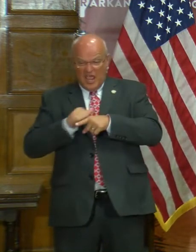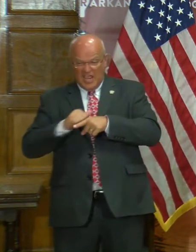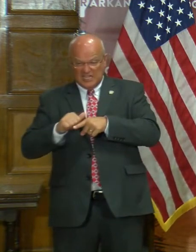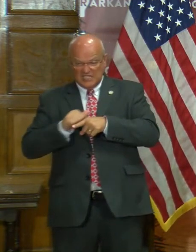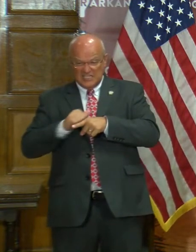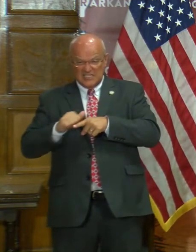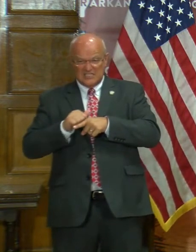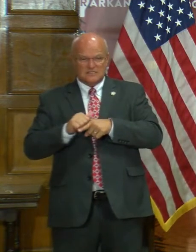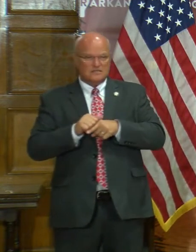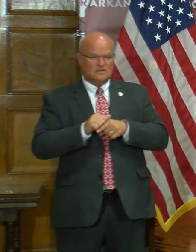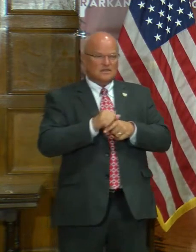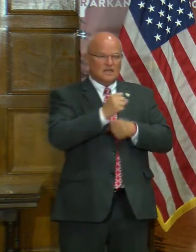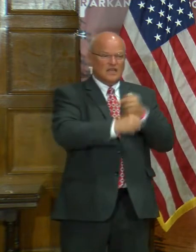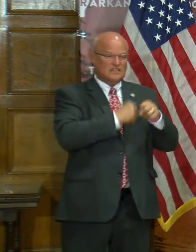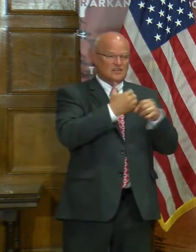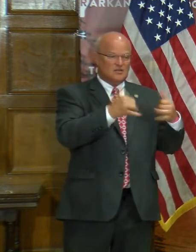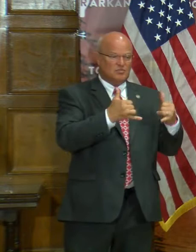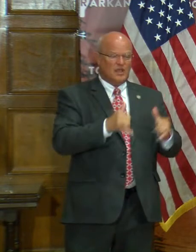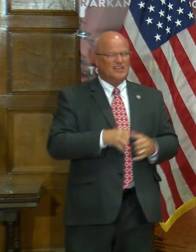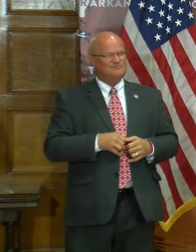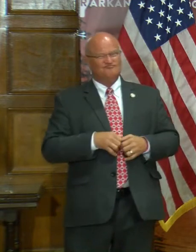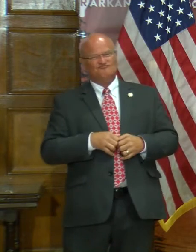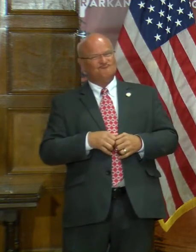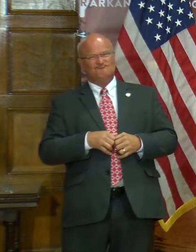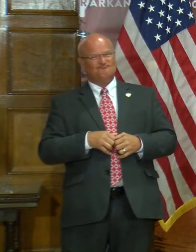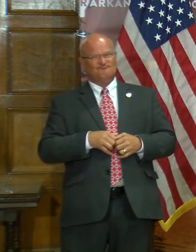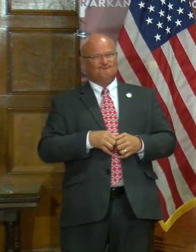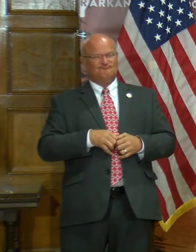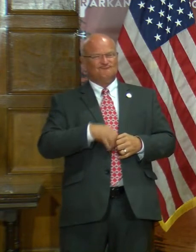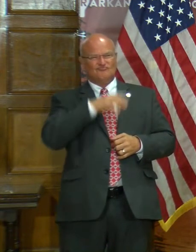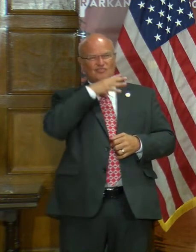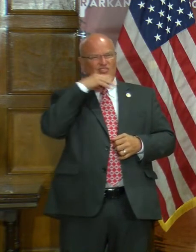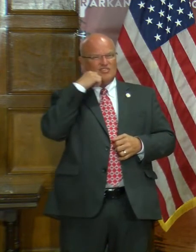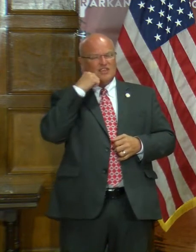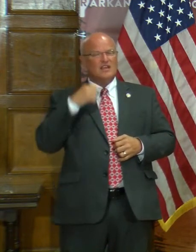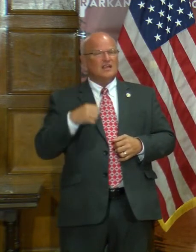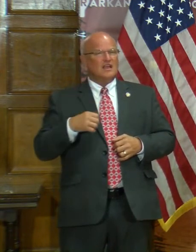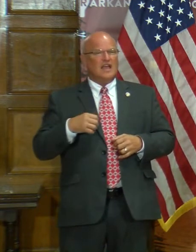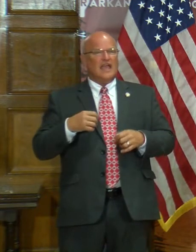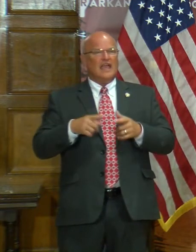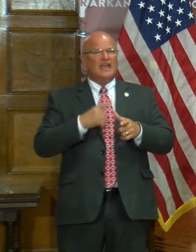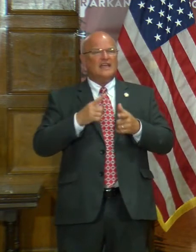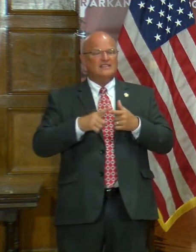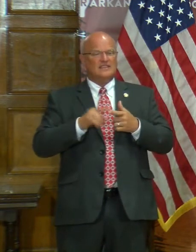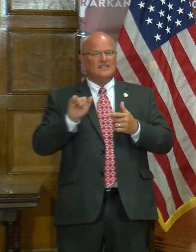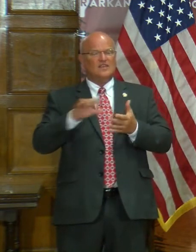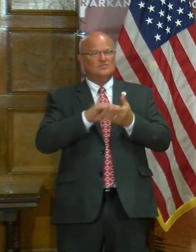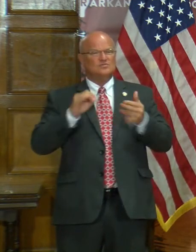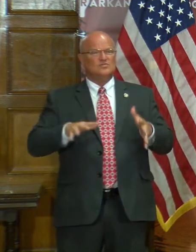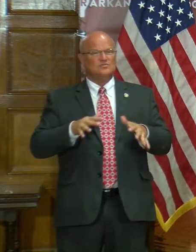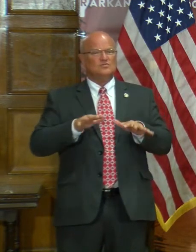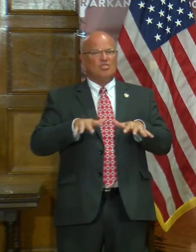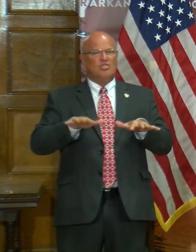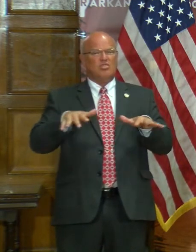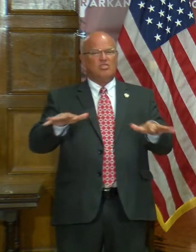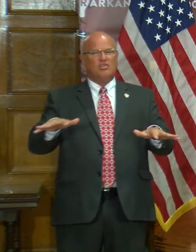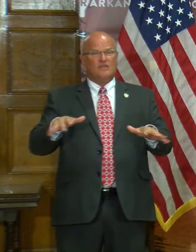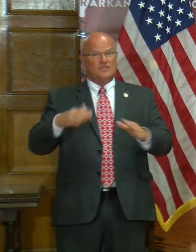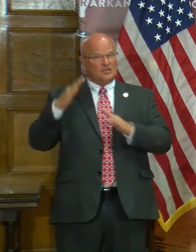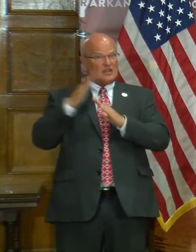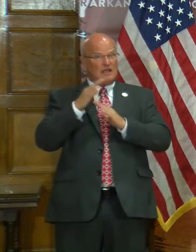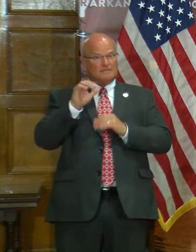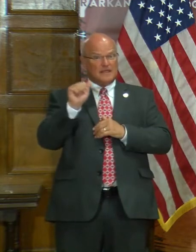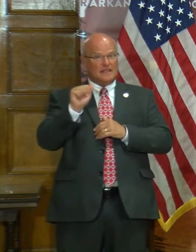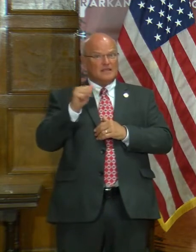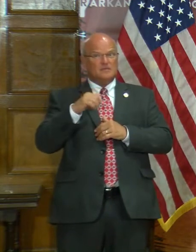season. Obviously, they're going to move out. They're not going to continue that. They're going to drift out to, if they're a top athlete,